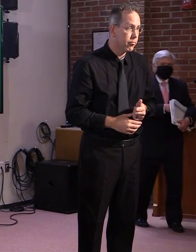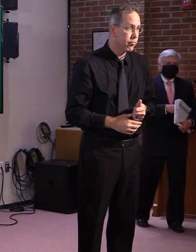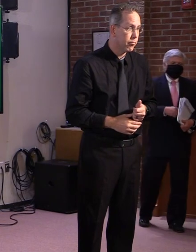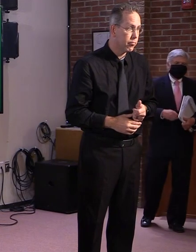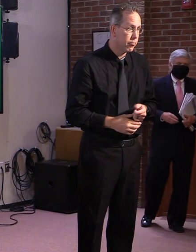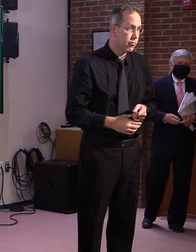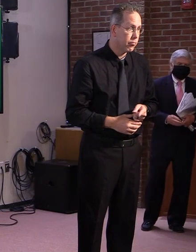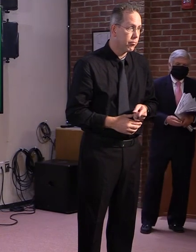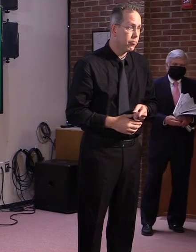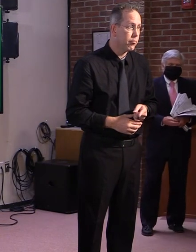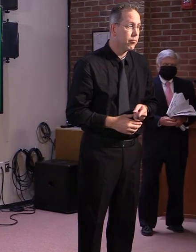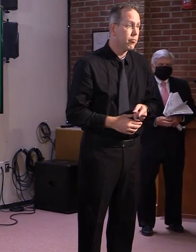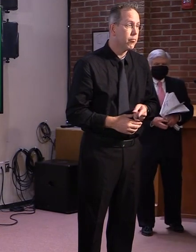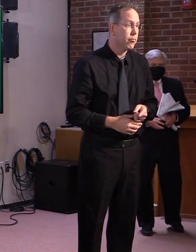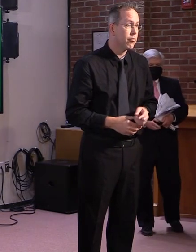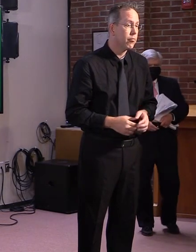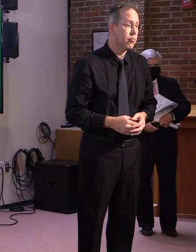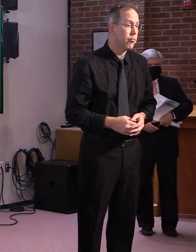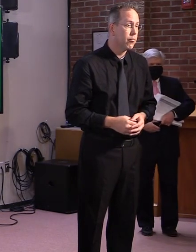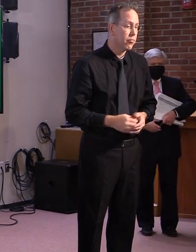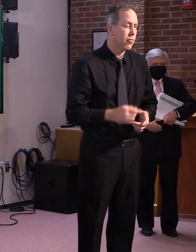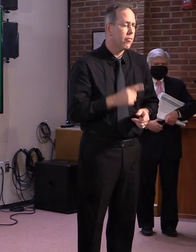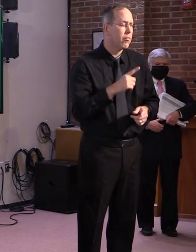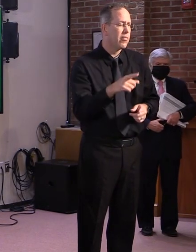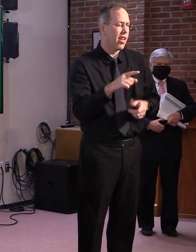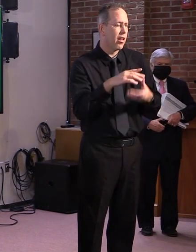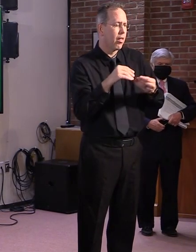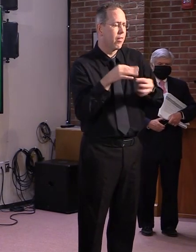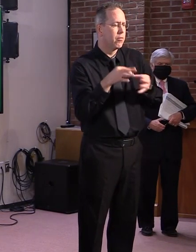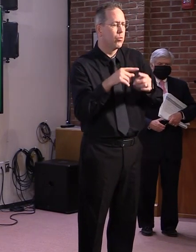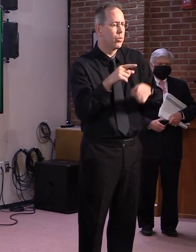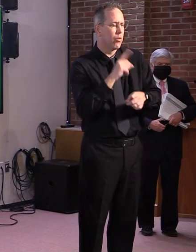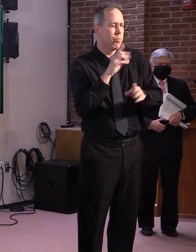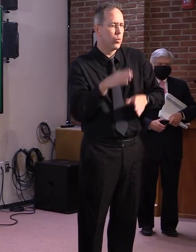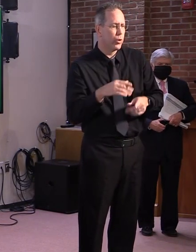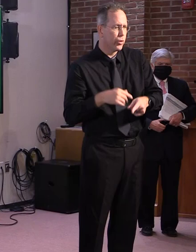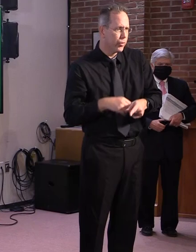We can relay that directly to Aaron as well, but wanted everybody to get that update.